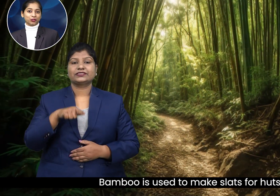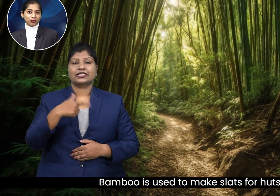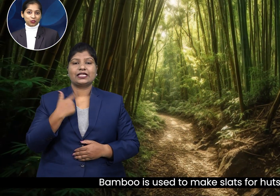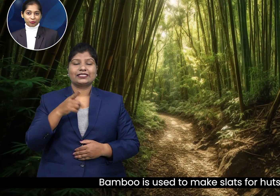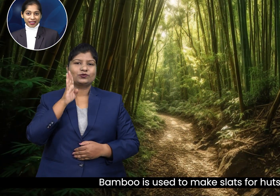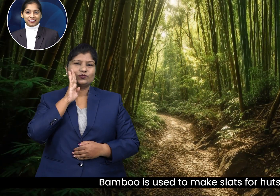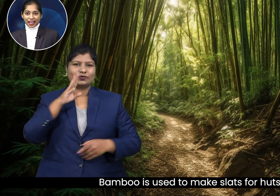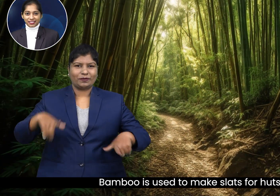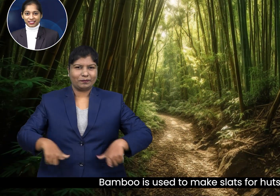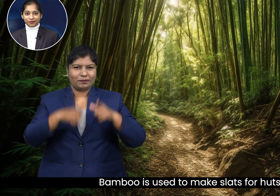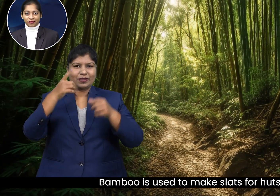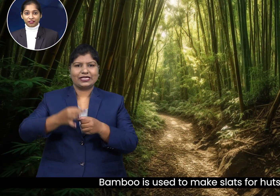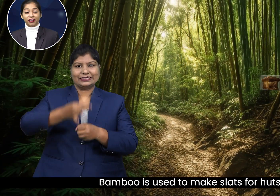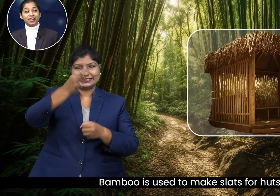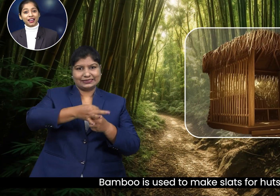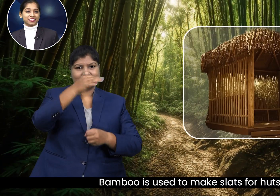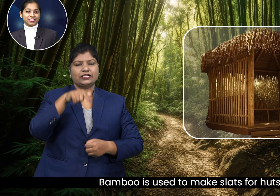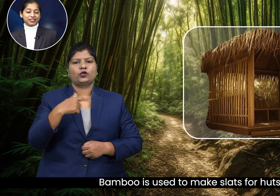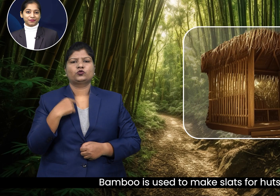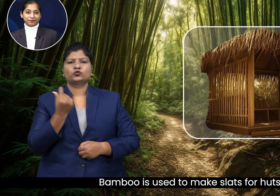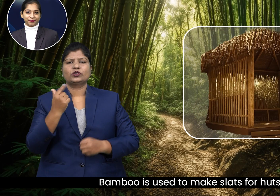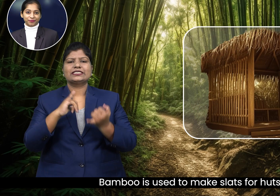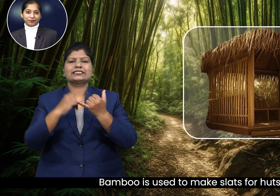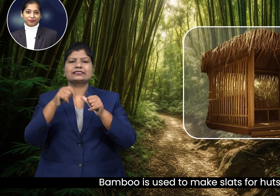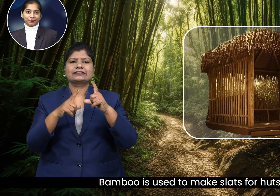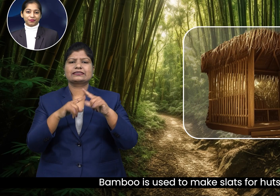Bamboo is used to make slats for huts.